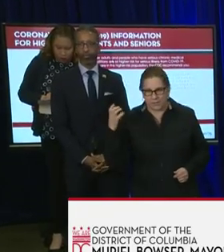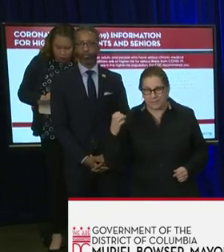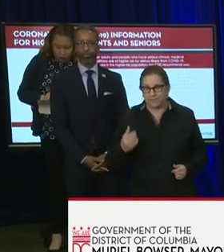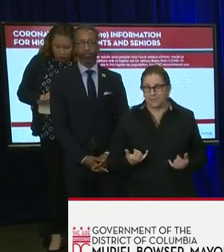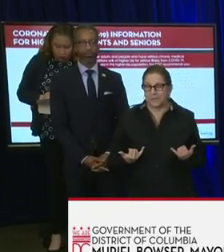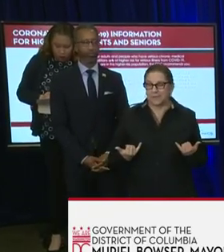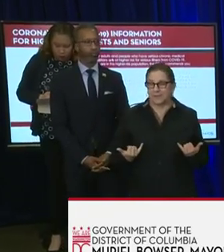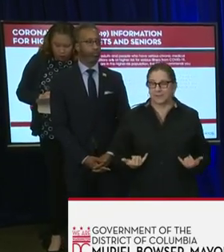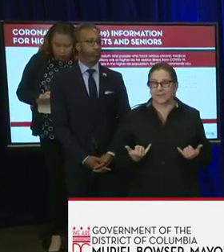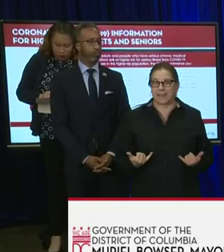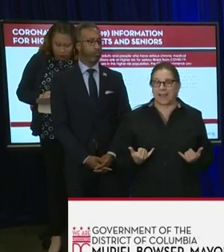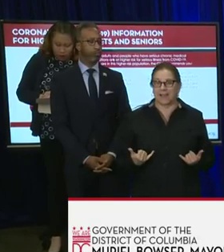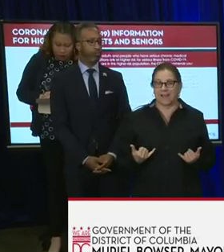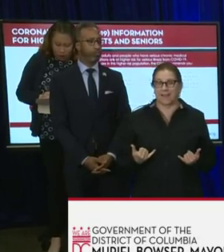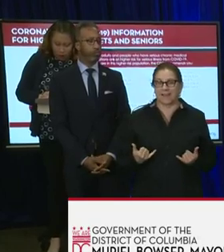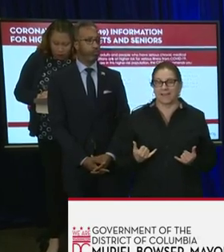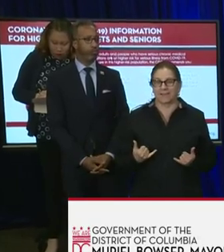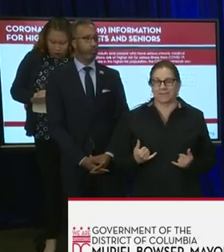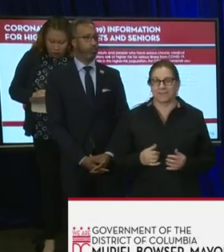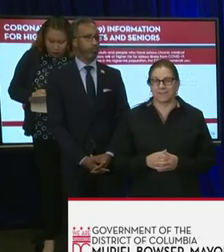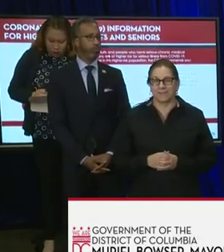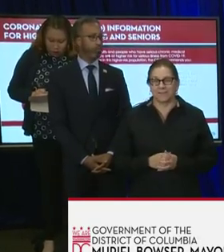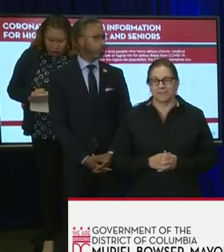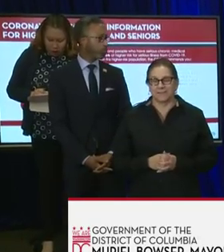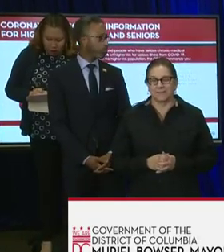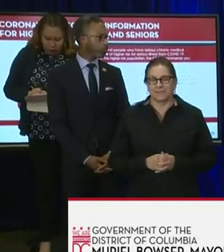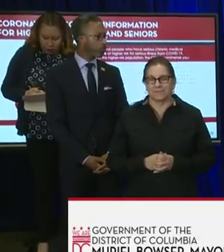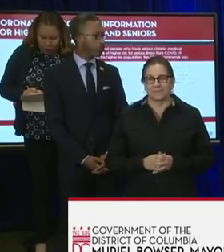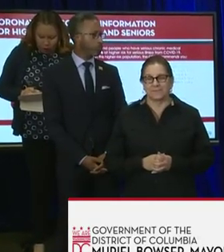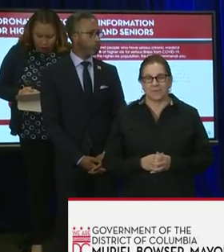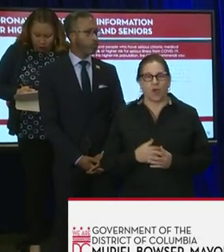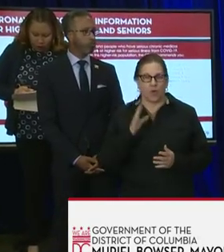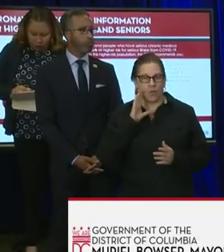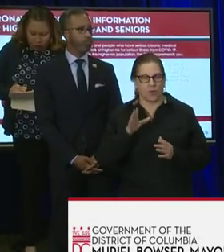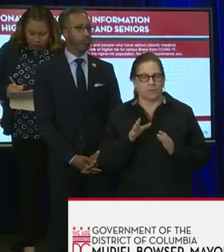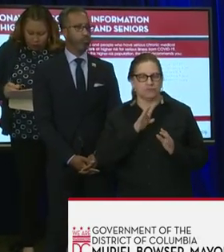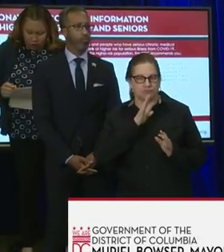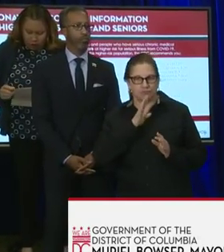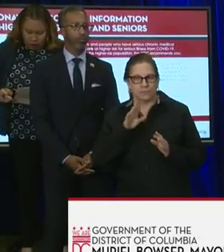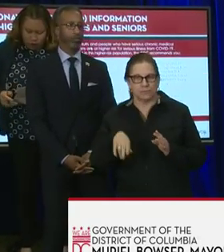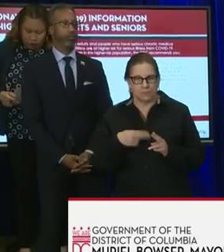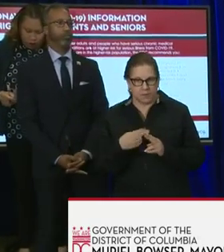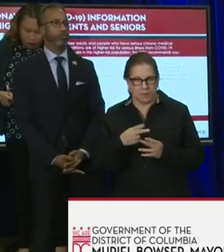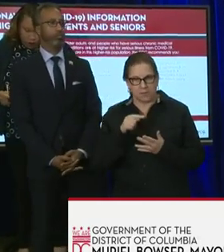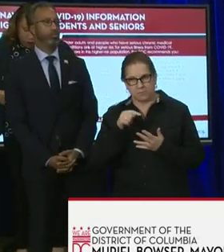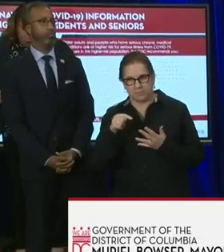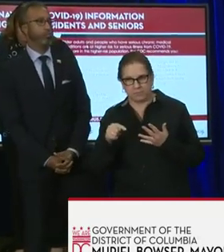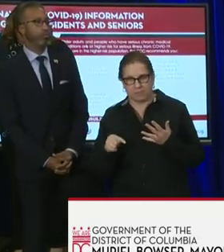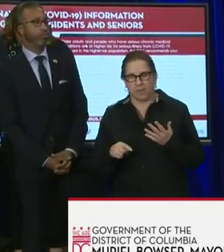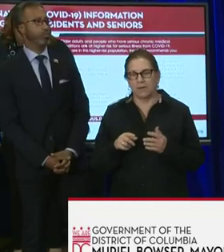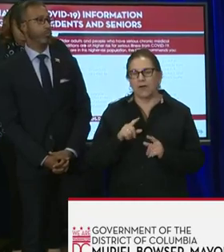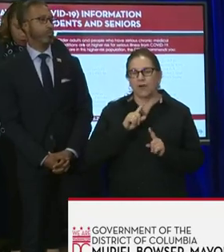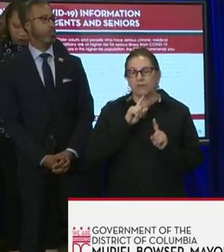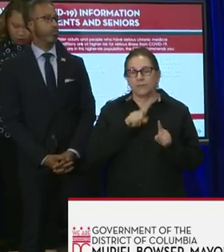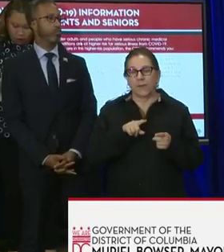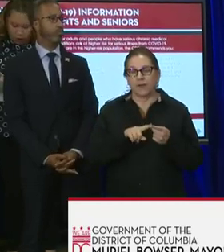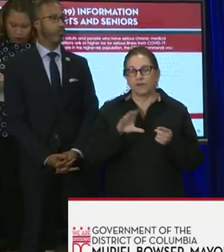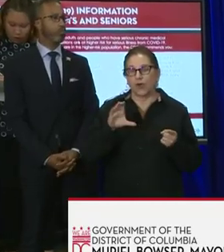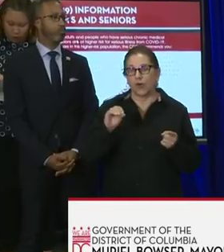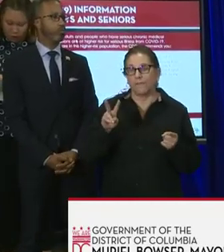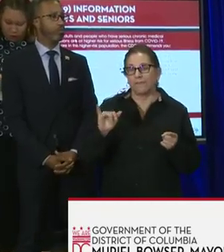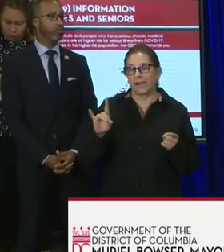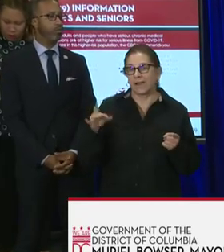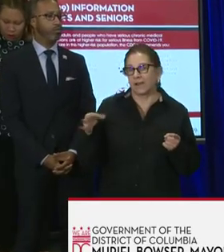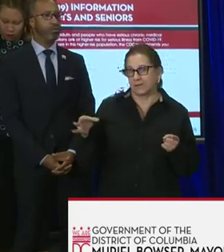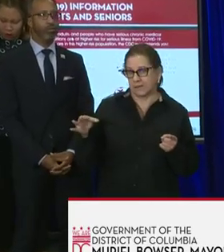a response on the district, a briefing on the district's response to the COVID-19 pandemic in the